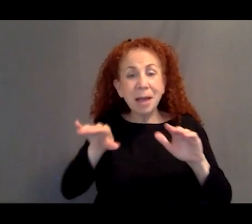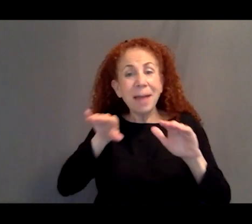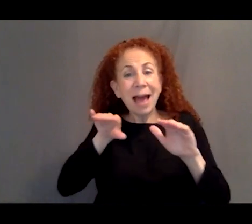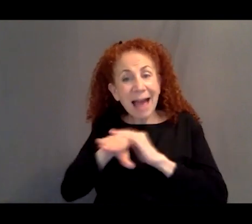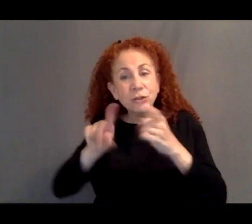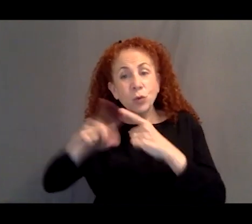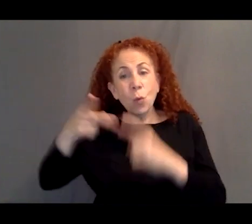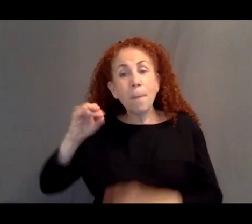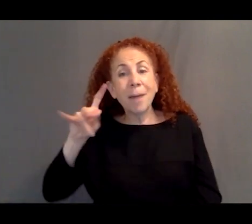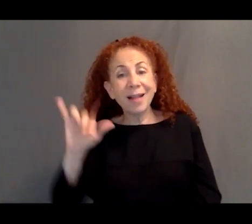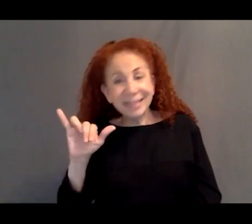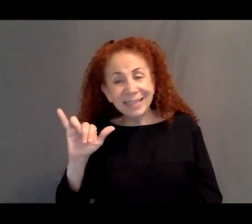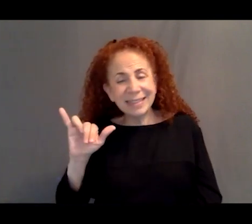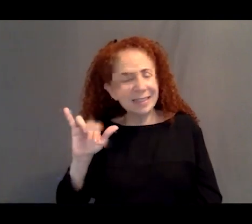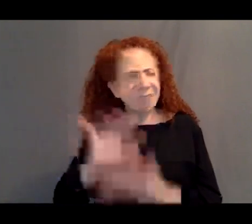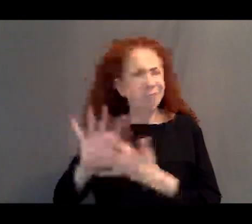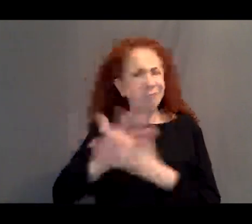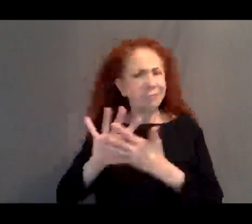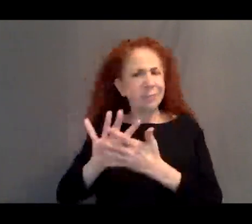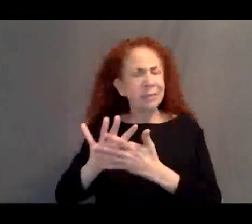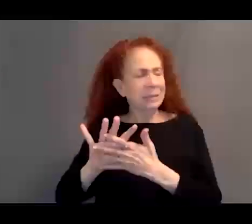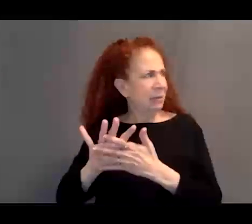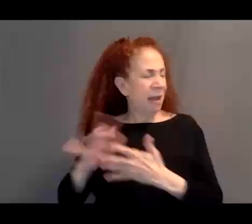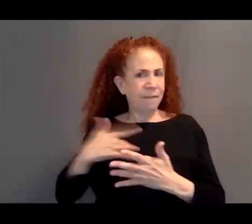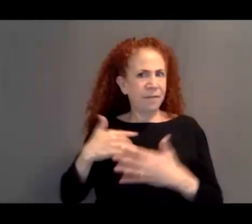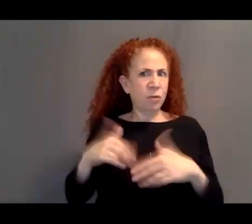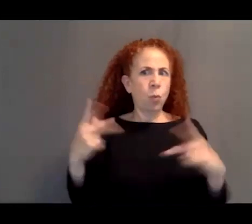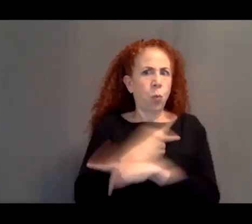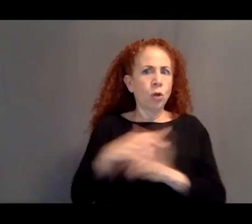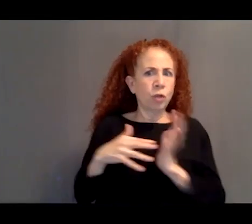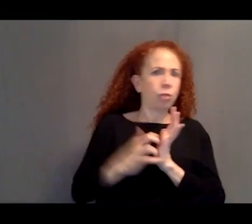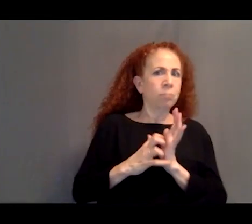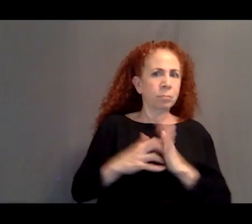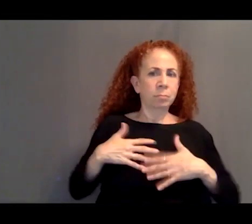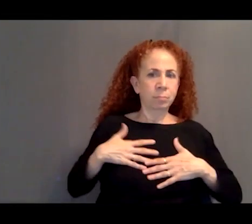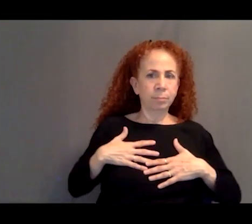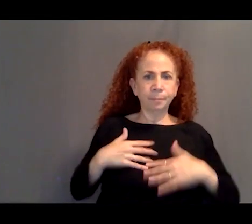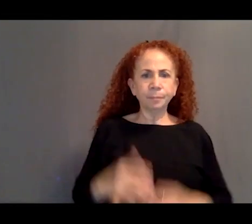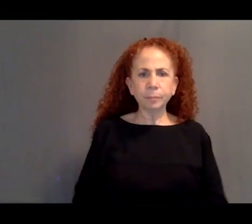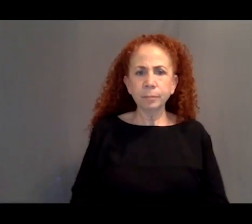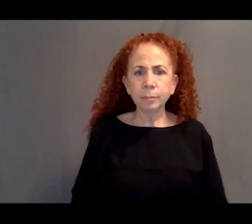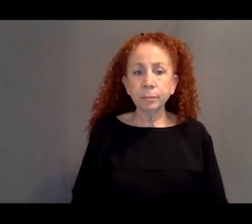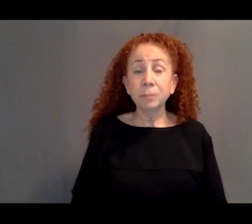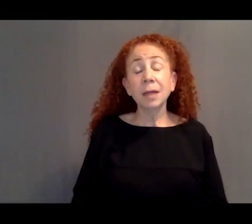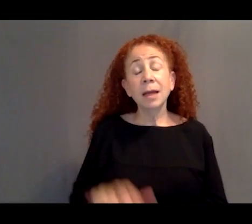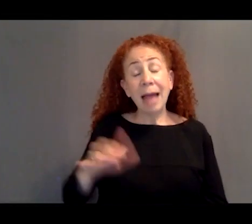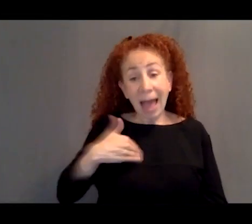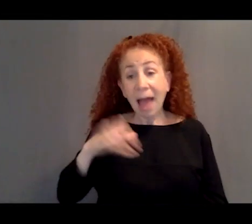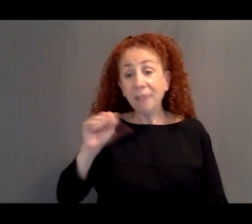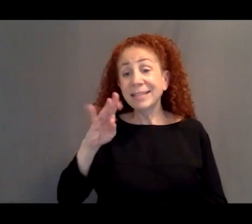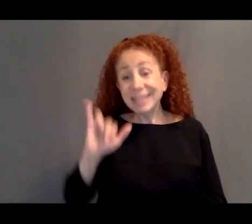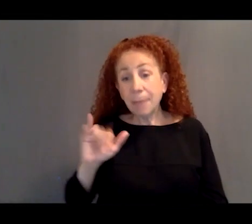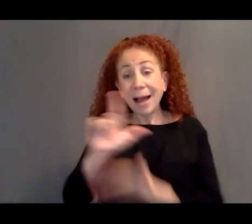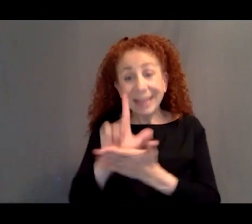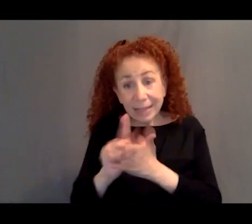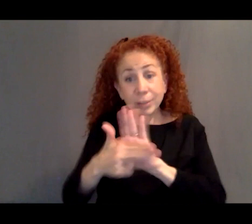shaded and at times threatened by their sense of vulnerability. While as a semi-legal status, DACA